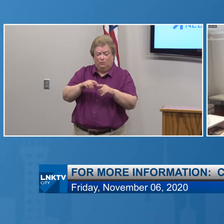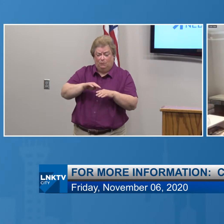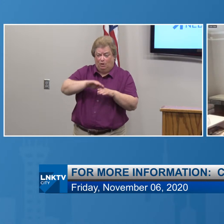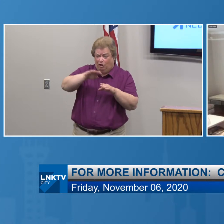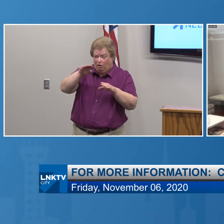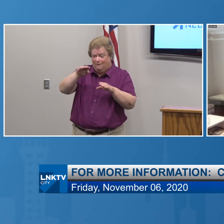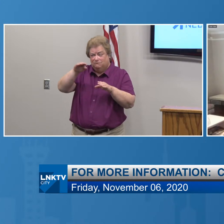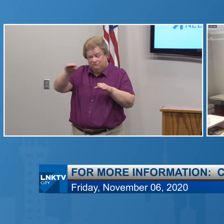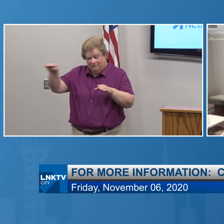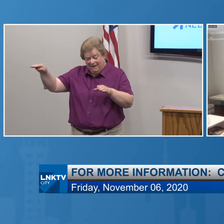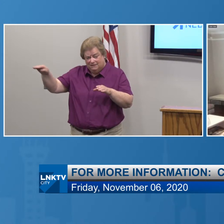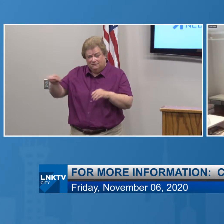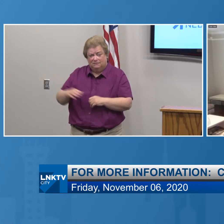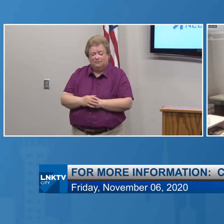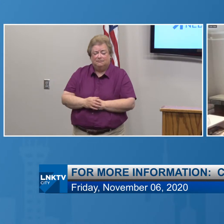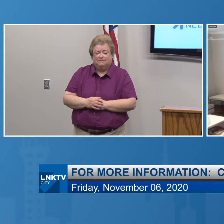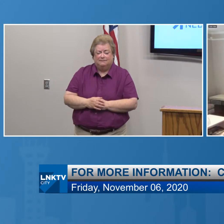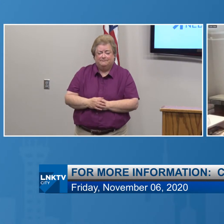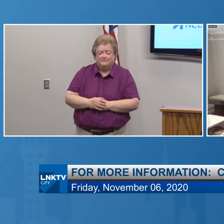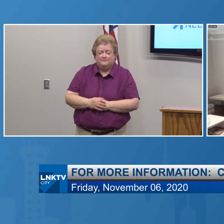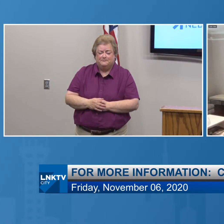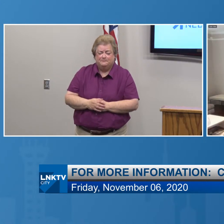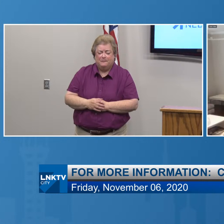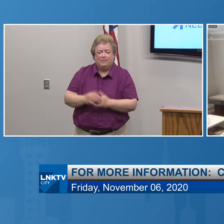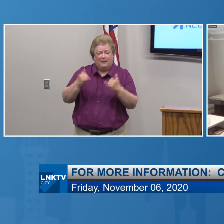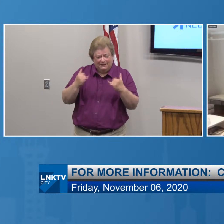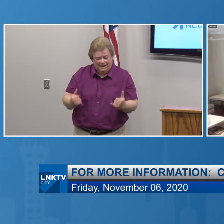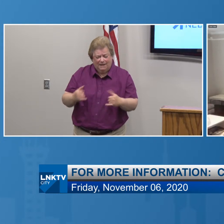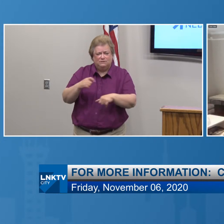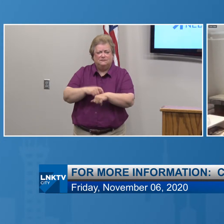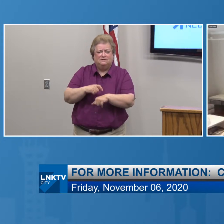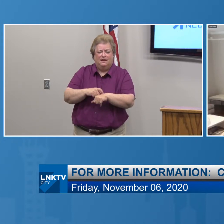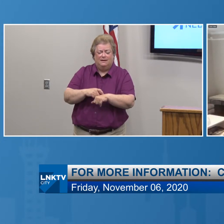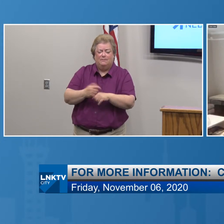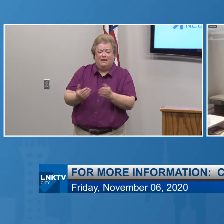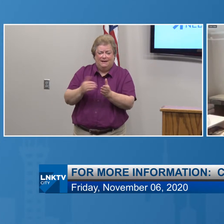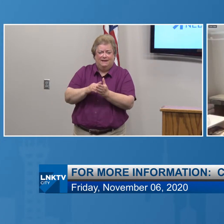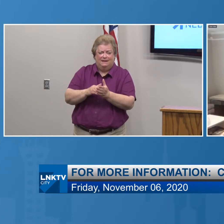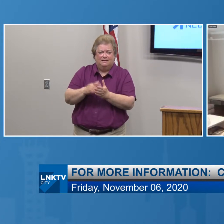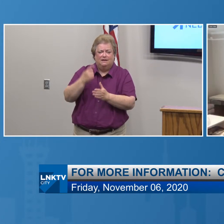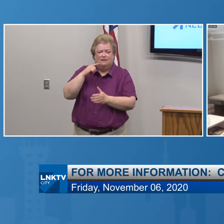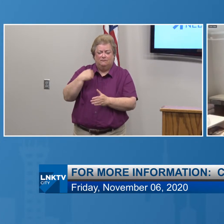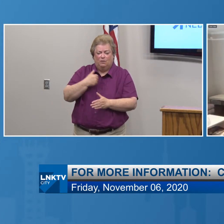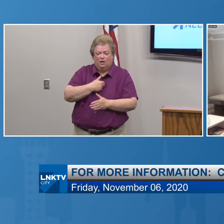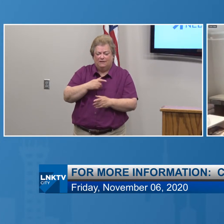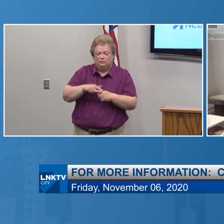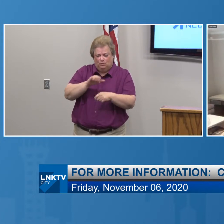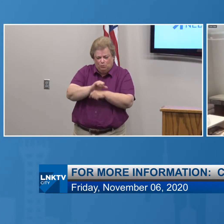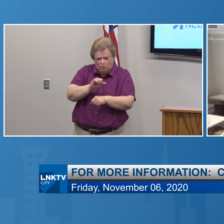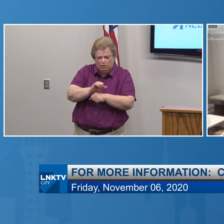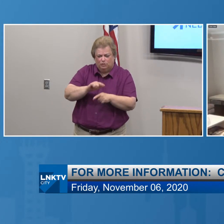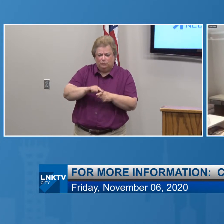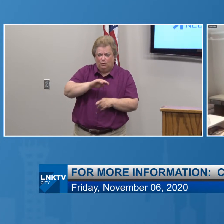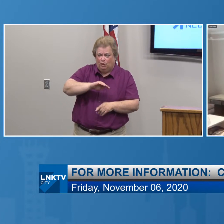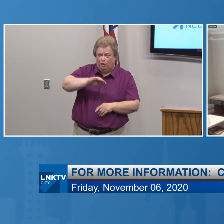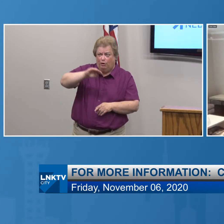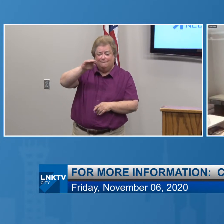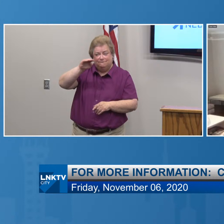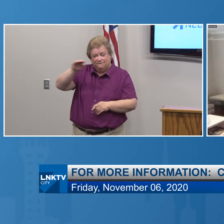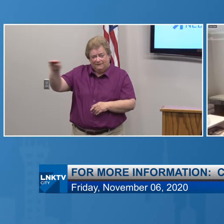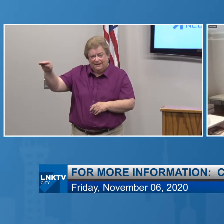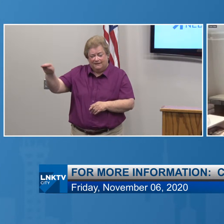come together as a community to do it before. Now is the time, once again, to flatten the curve. I